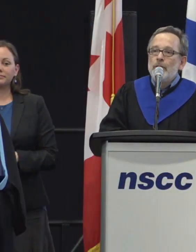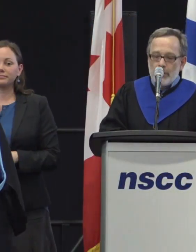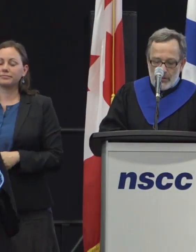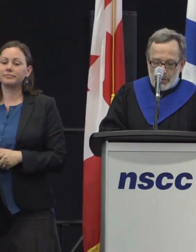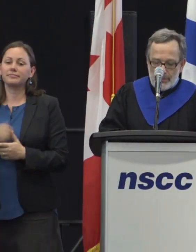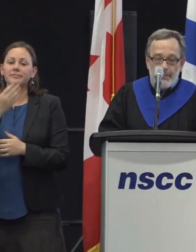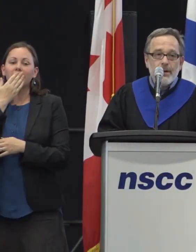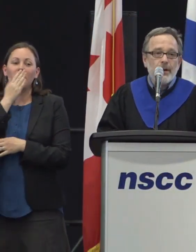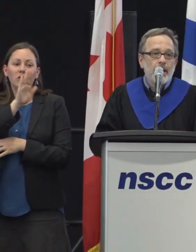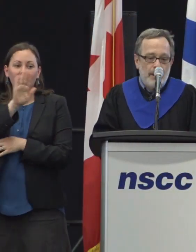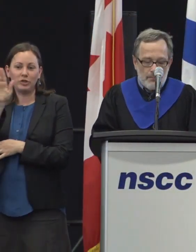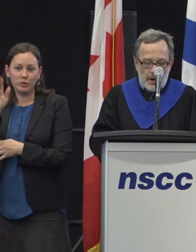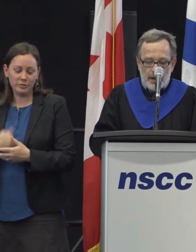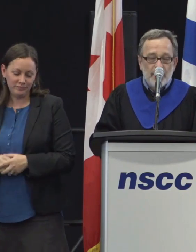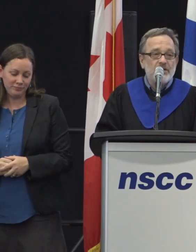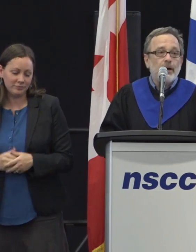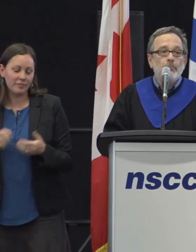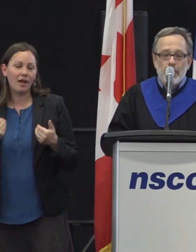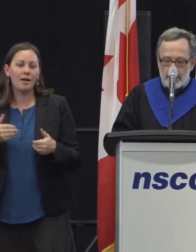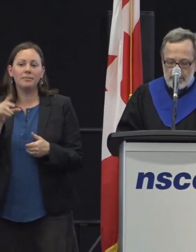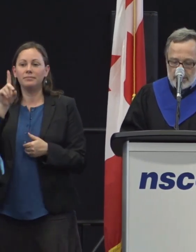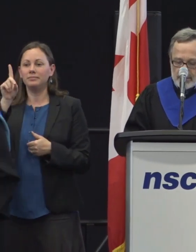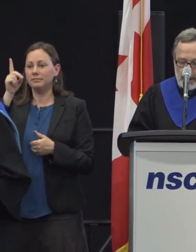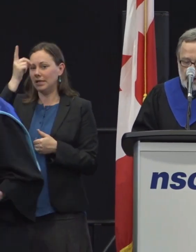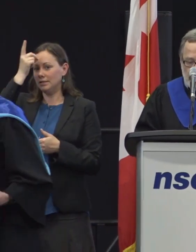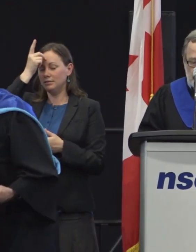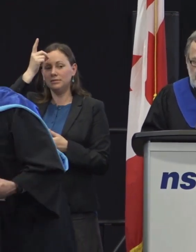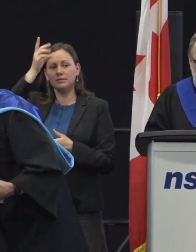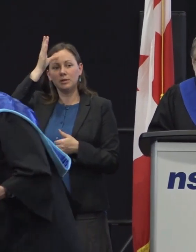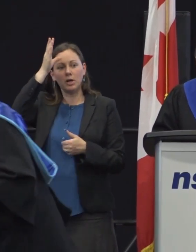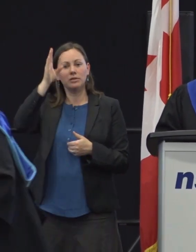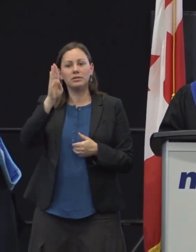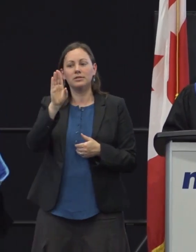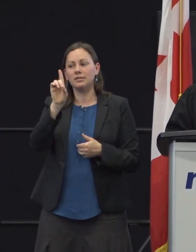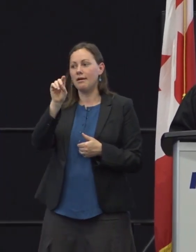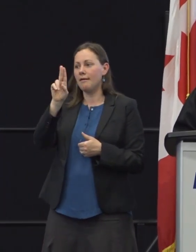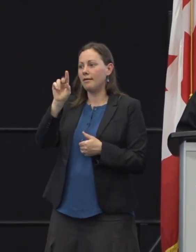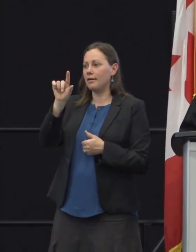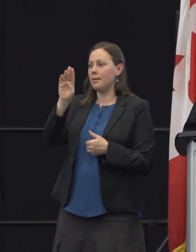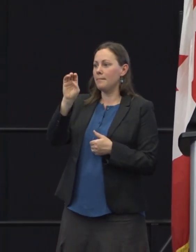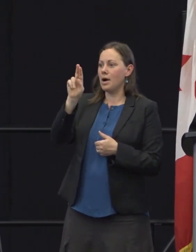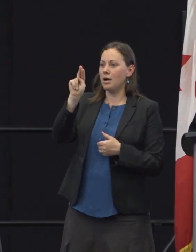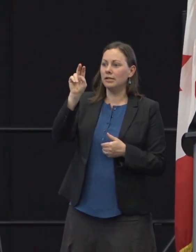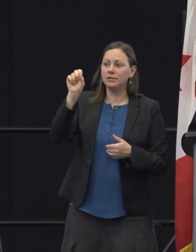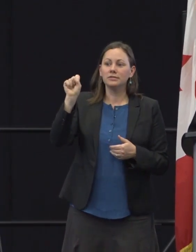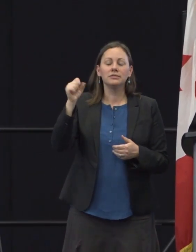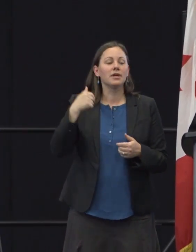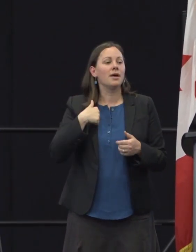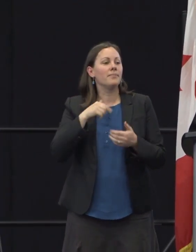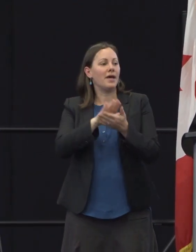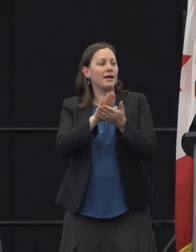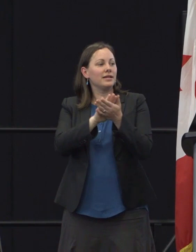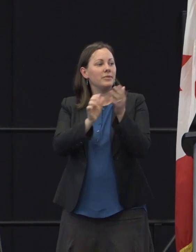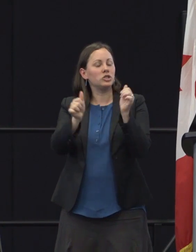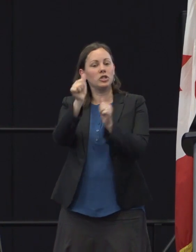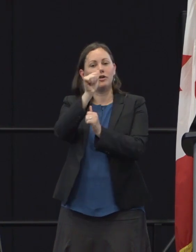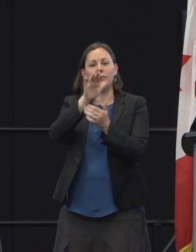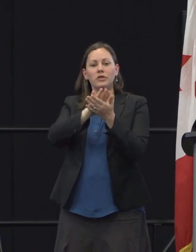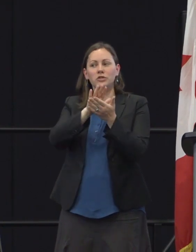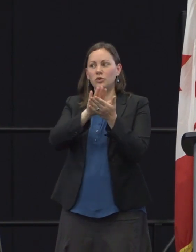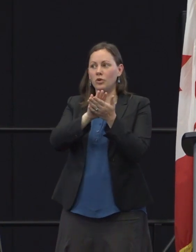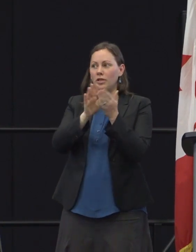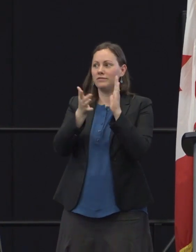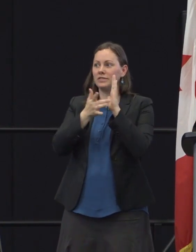Good afternoon, everyone. My name is Doug Barnes. I am the Academic Chair for the School of Information Technology and Creative